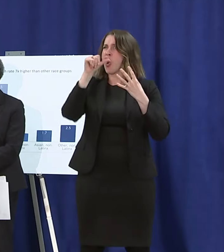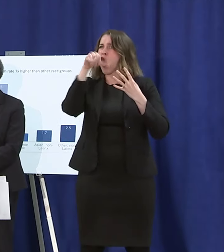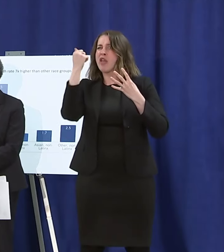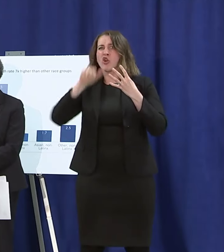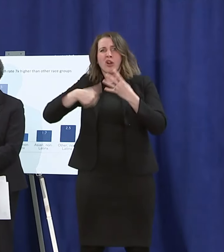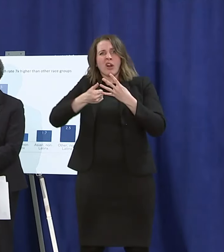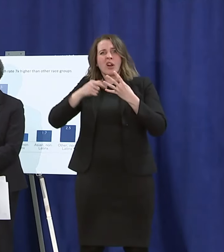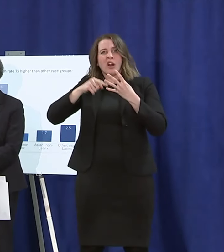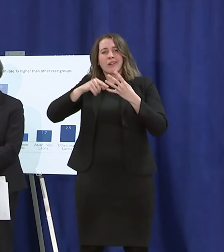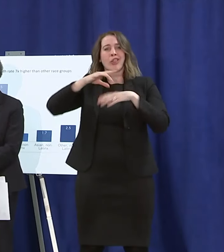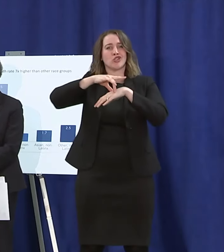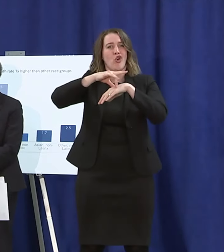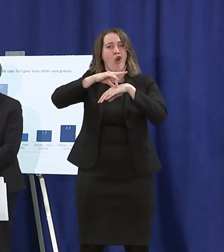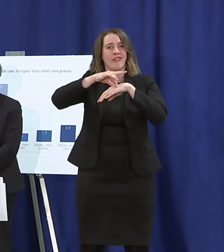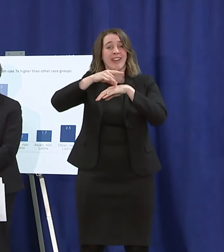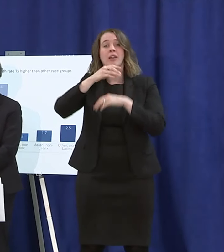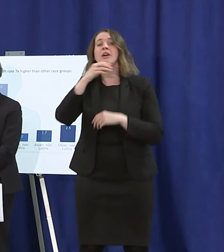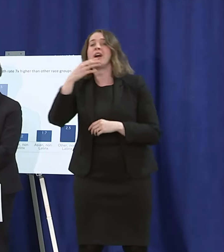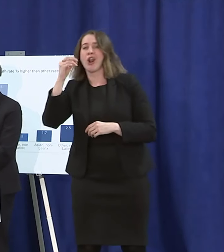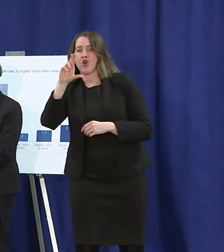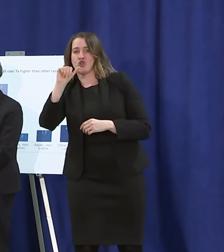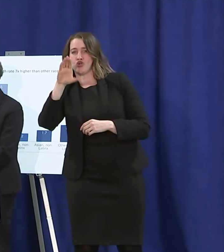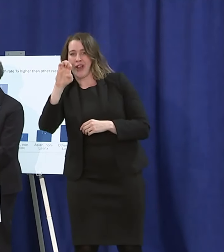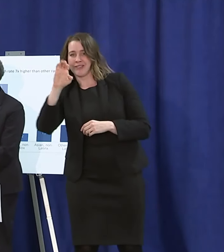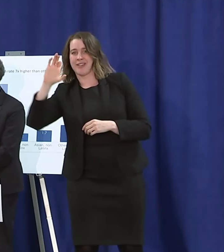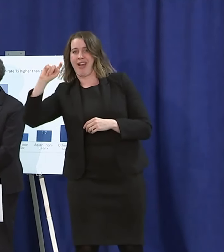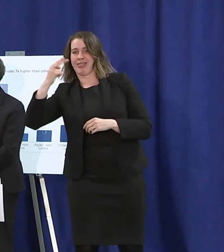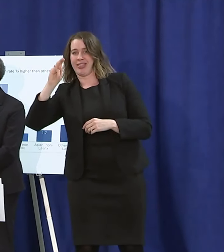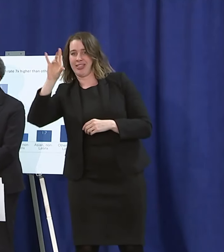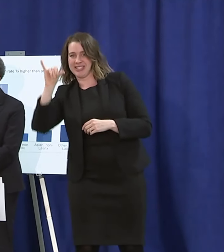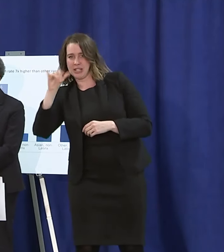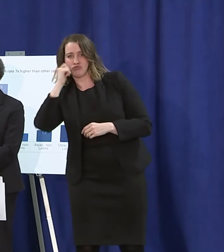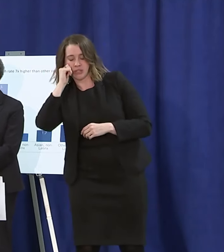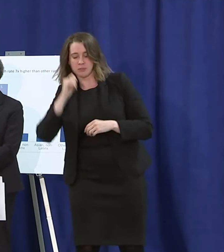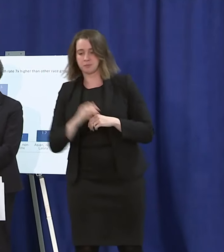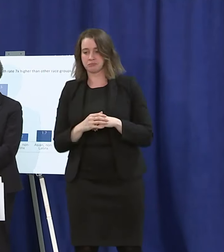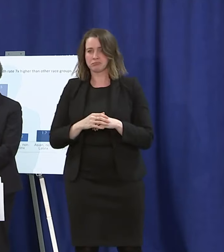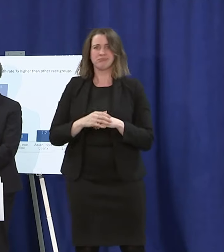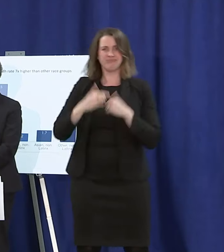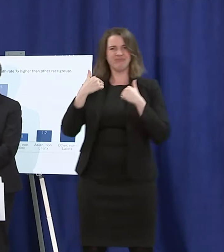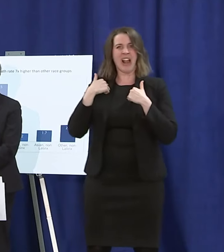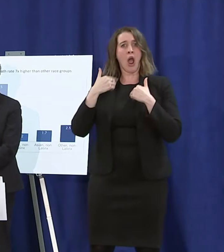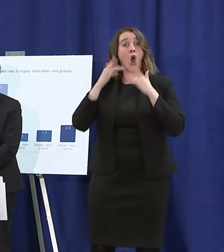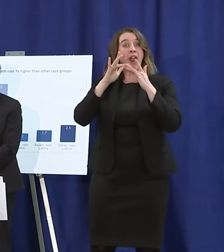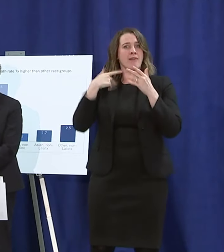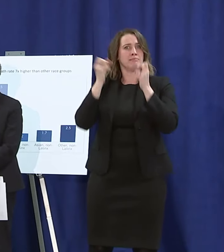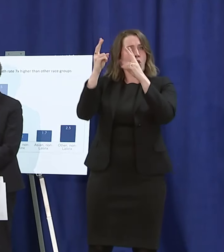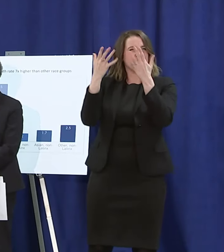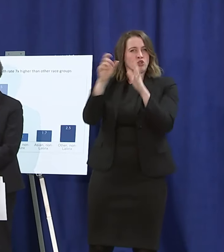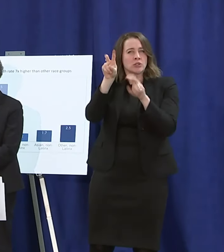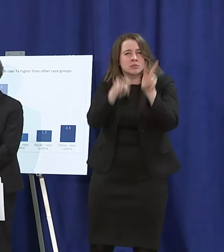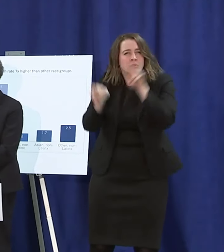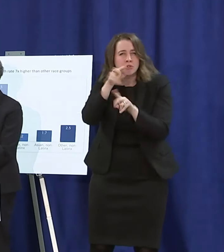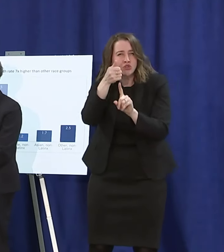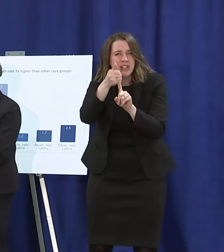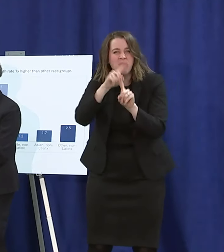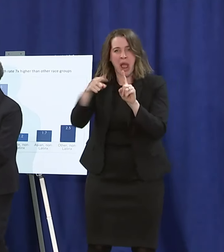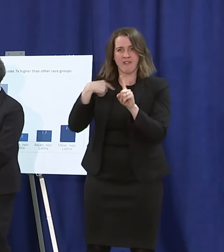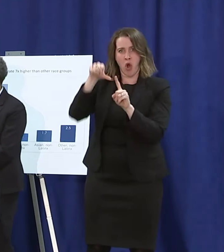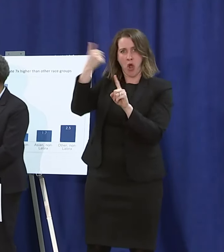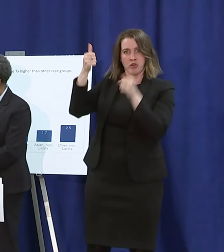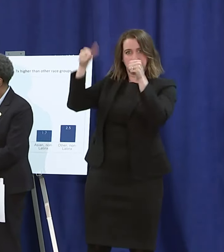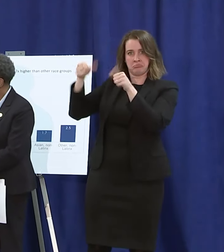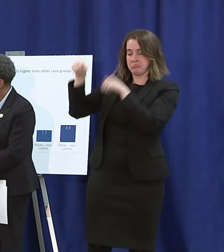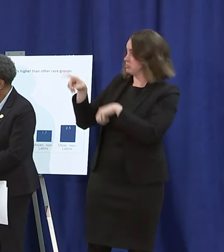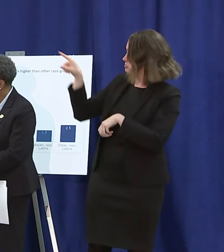ethnicity. So we have some maps, and again, you can see them on the website in more detail. But right here to my right is